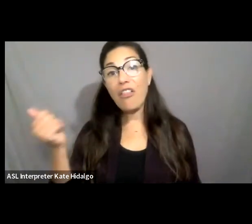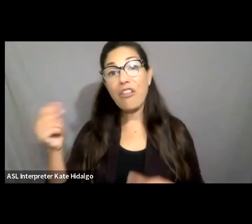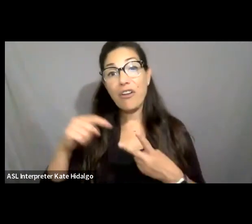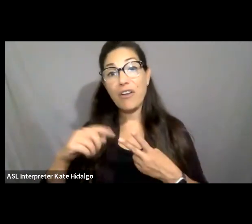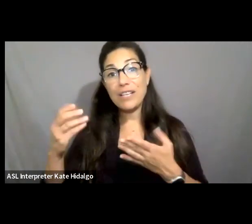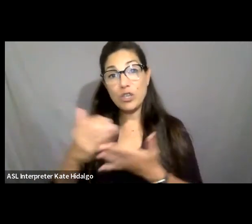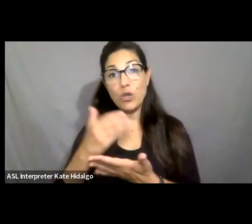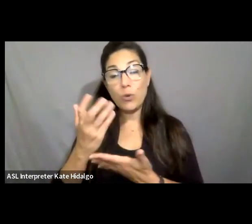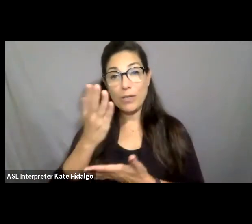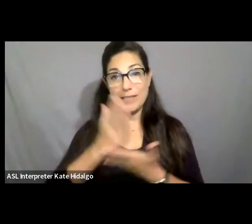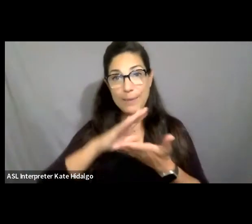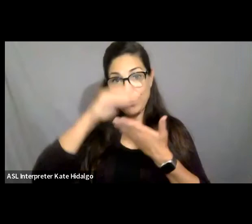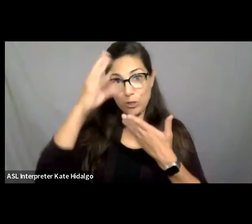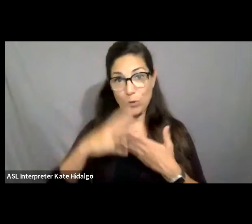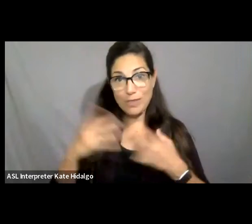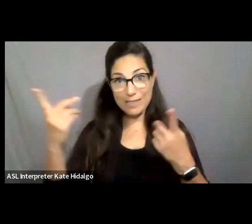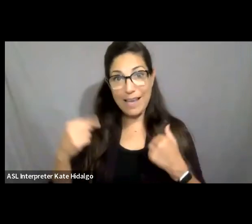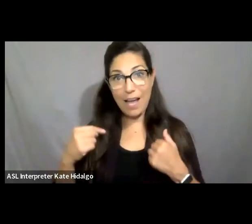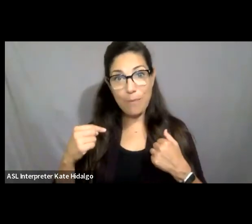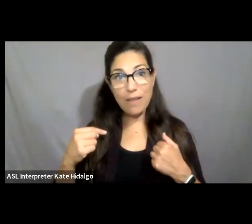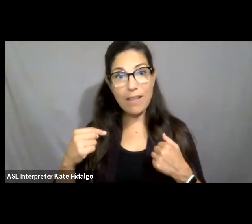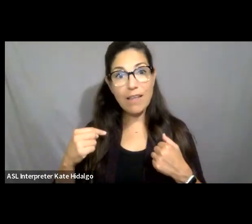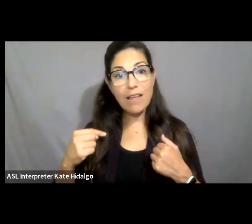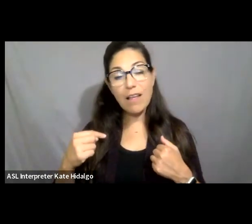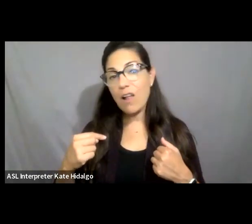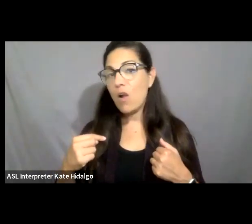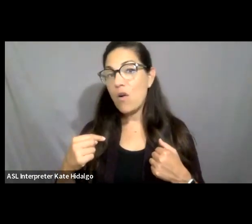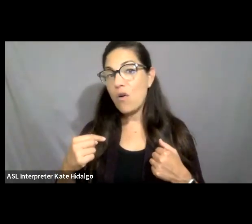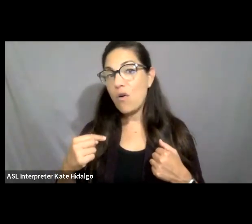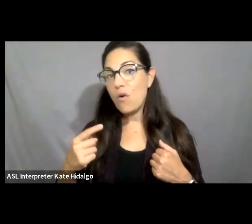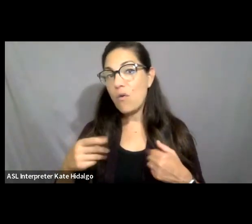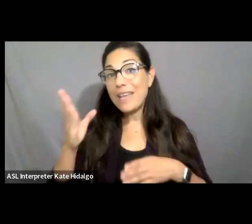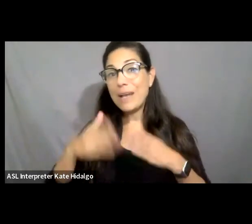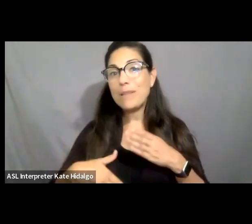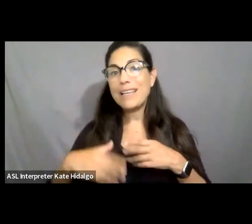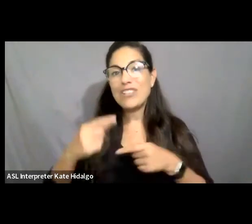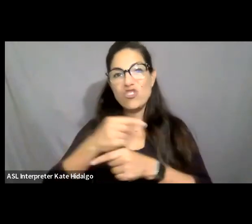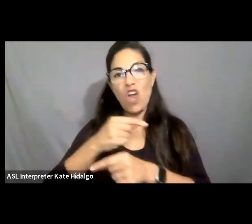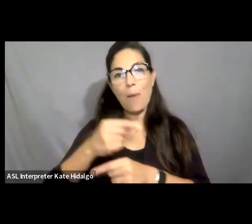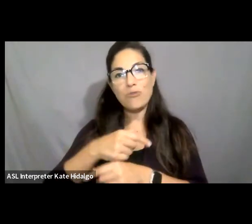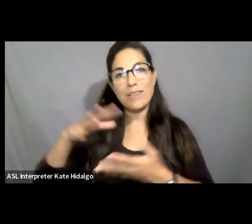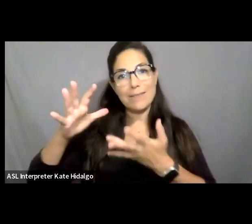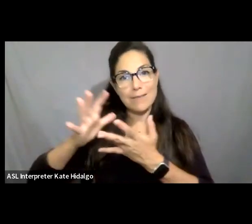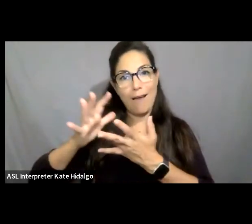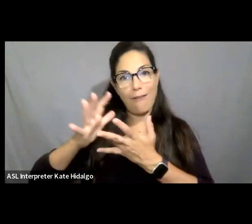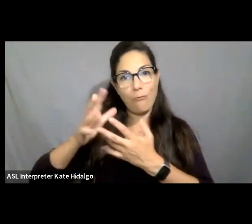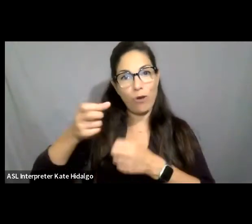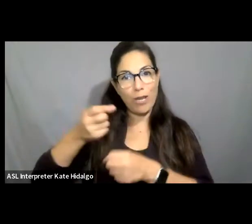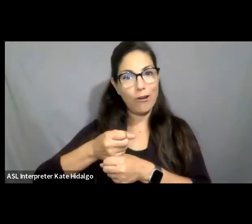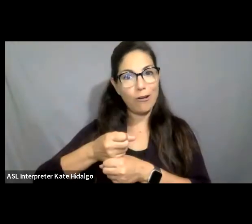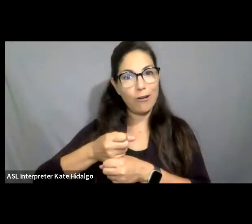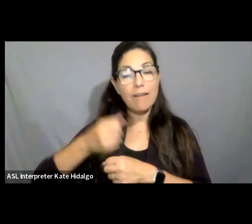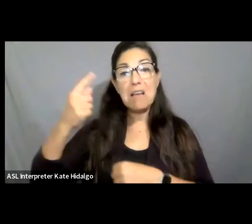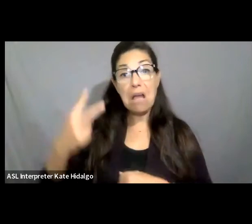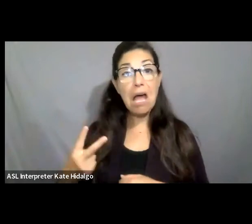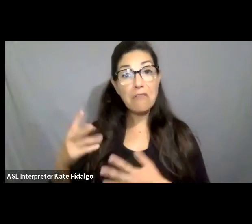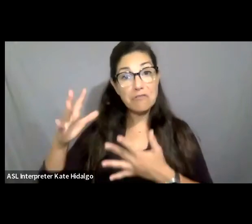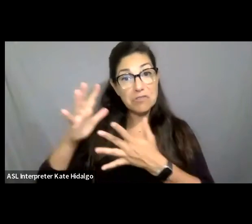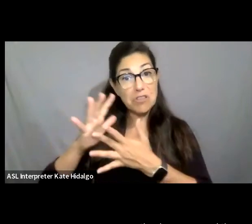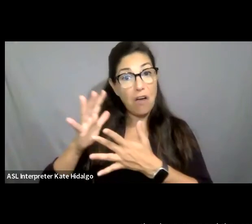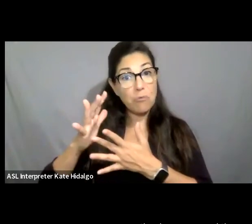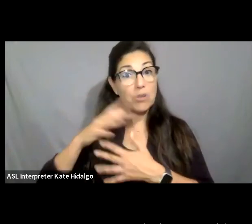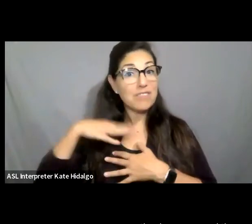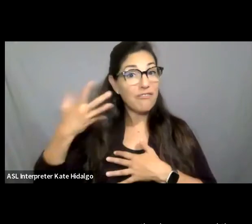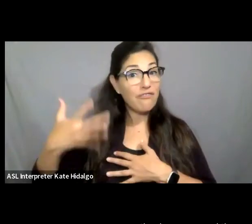of our students come because they have they completed geometry their sophomore year. That's about half of our sophomores, right? In